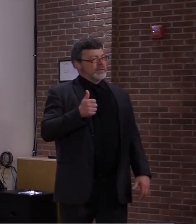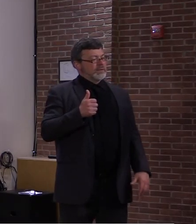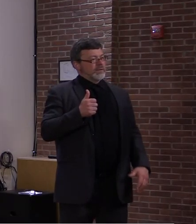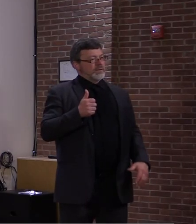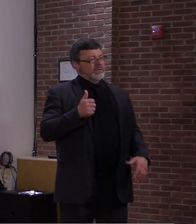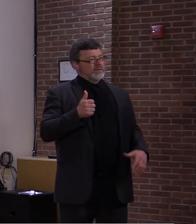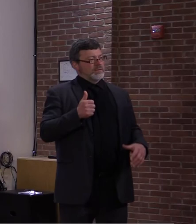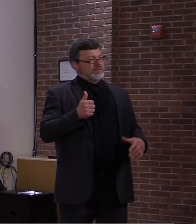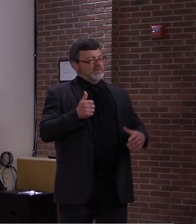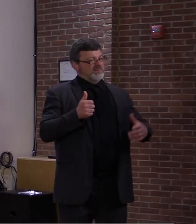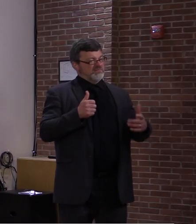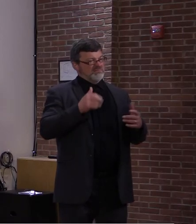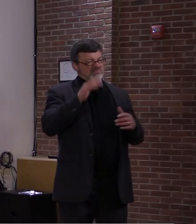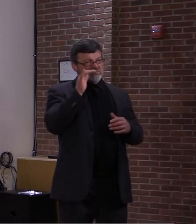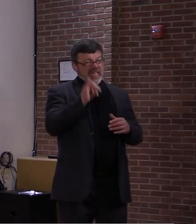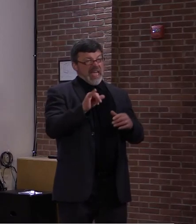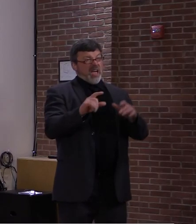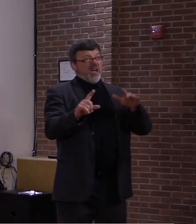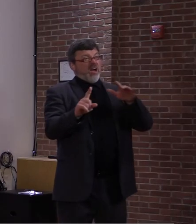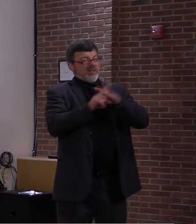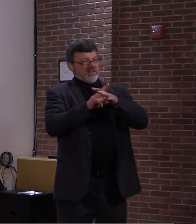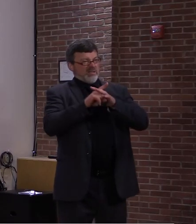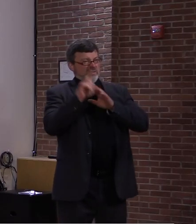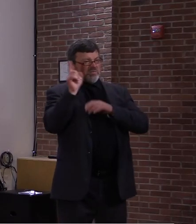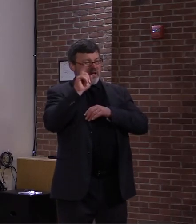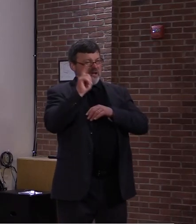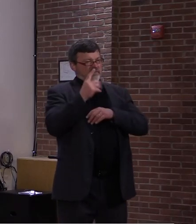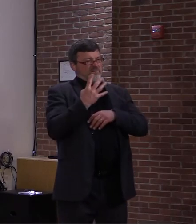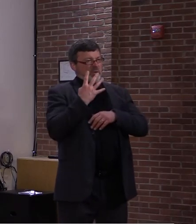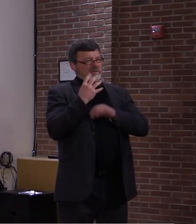possible. And then